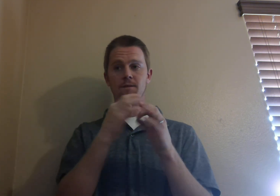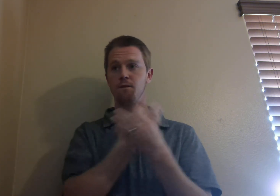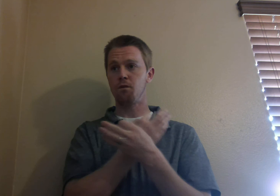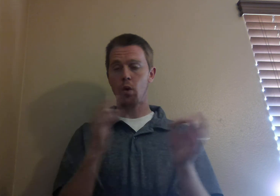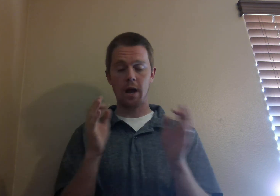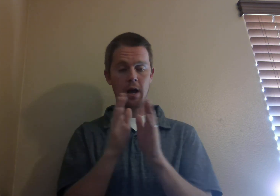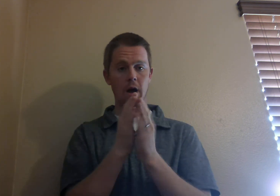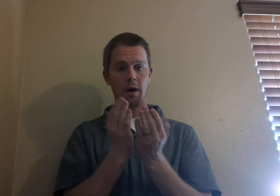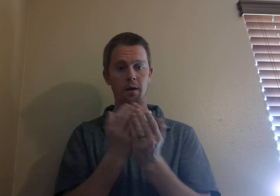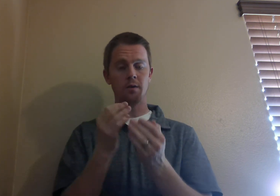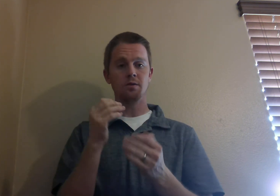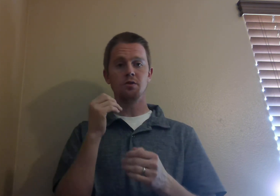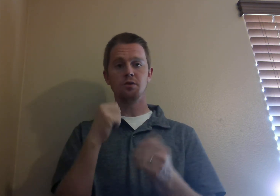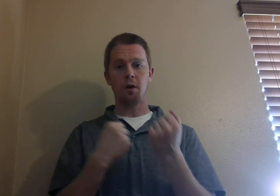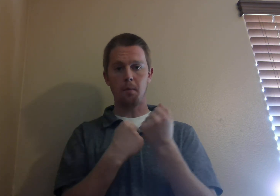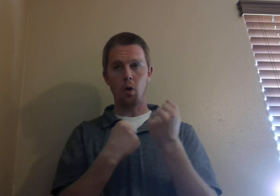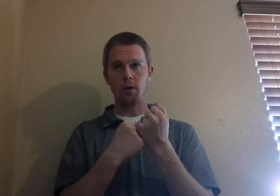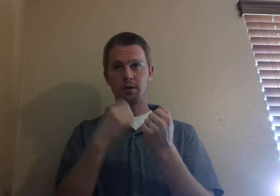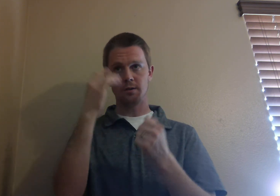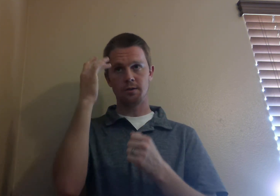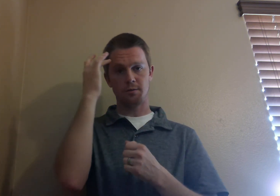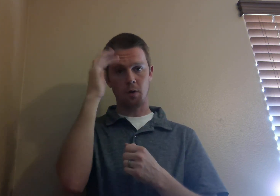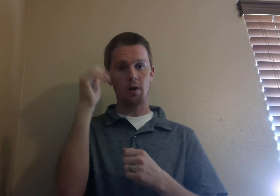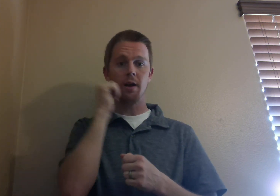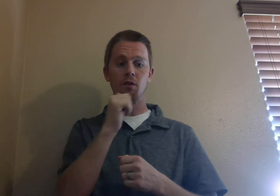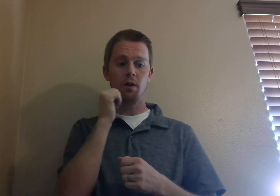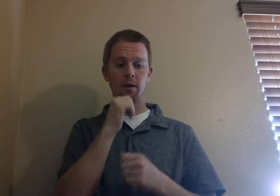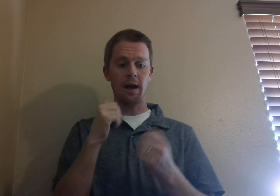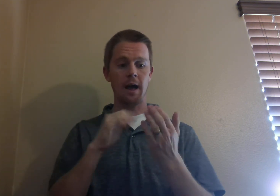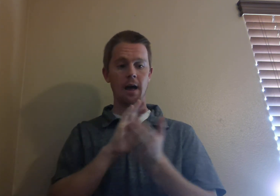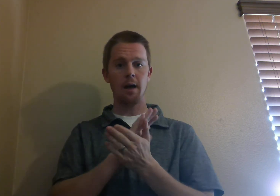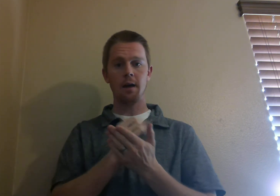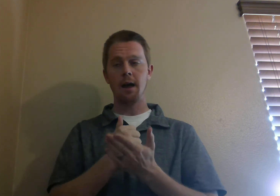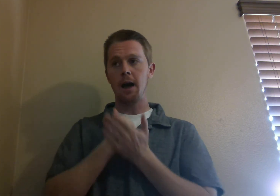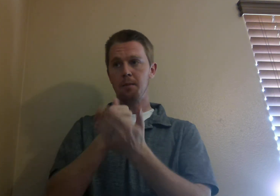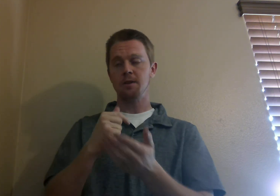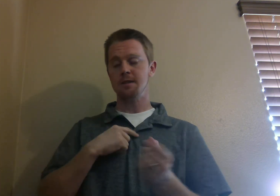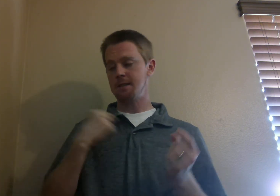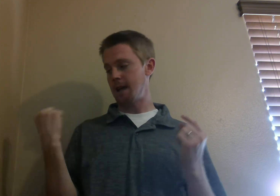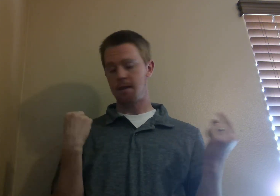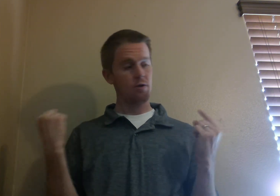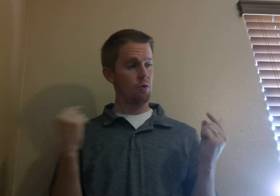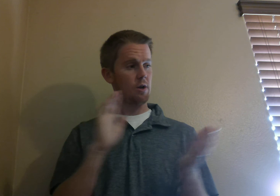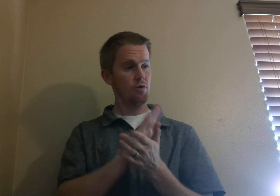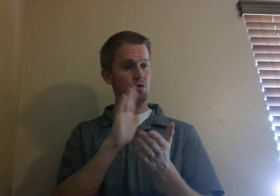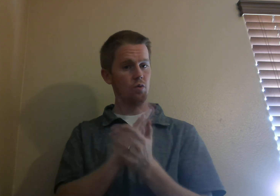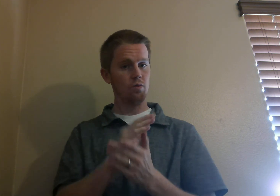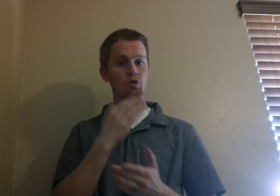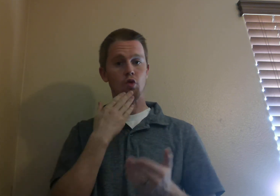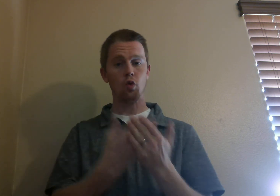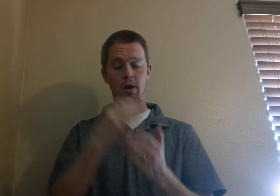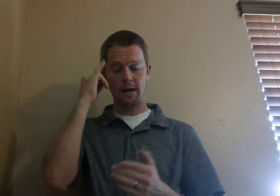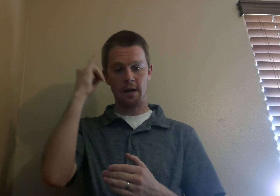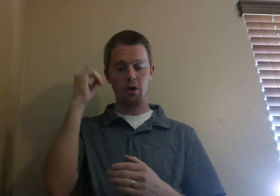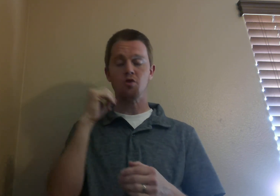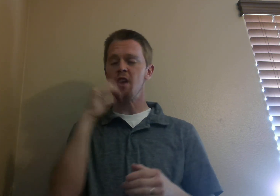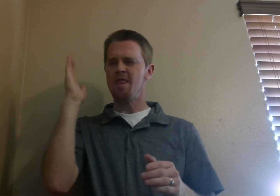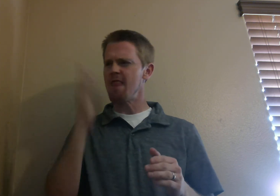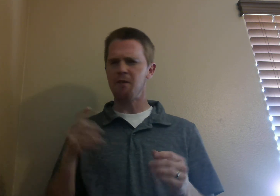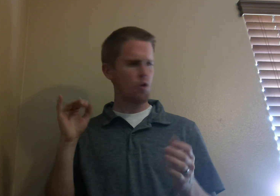support Smarter Every Day, and it'll help me send these kids to school. Does that sound like a good idea? Yeah. You should never do that, by the way. That's only